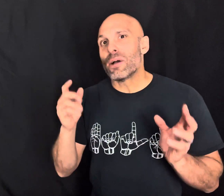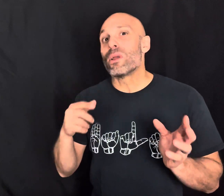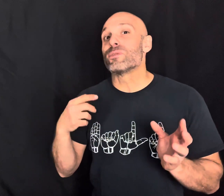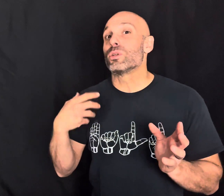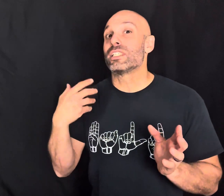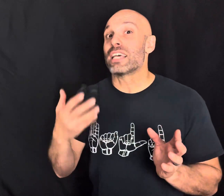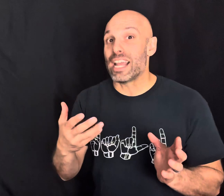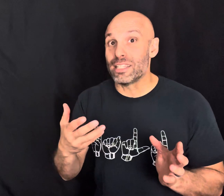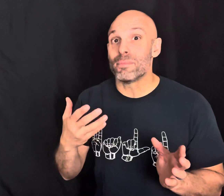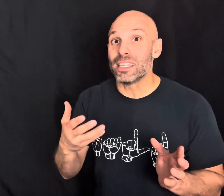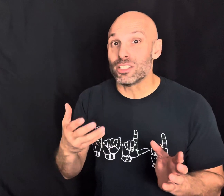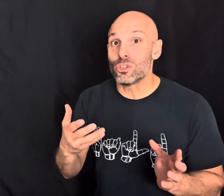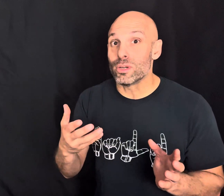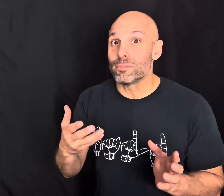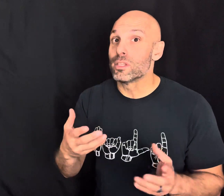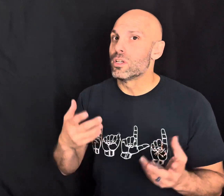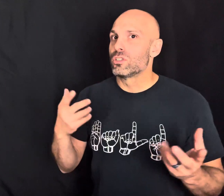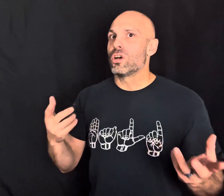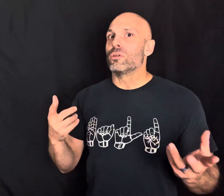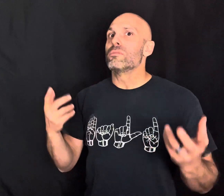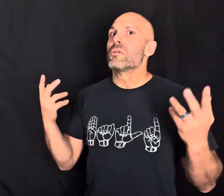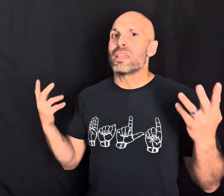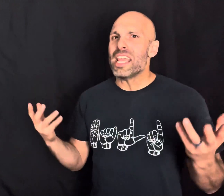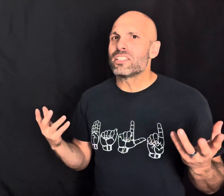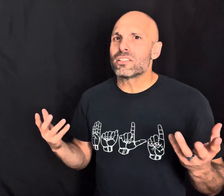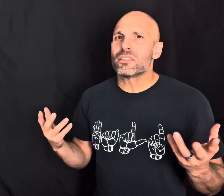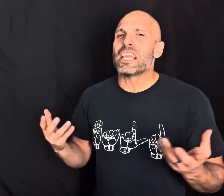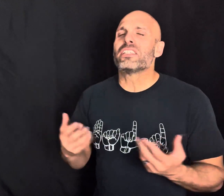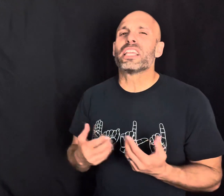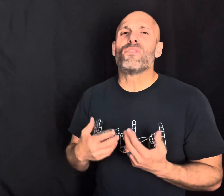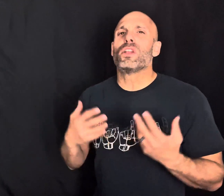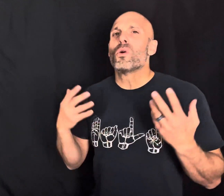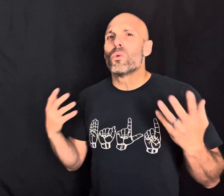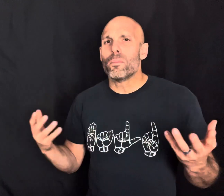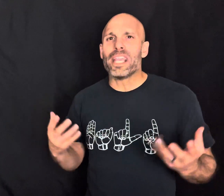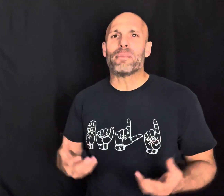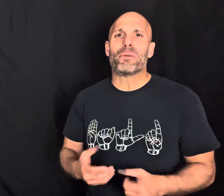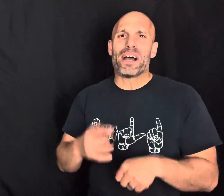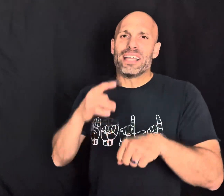have to assign the meaning to it. So it's Thanksgiving, we're making pies.